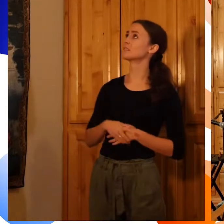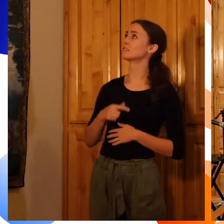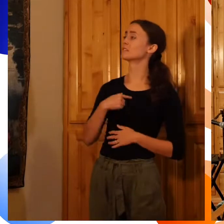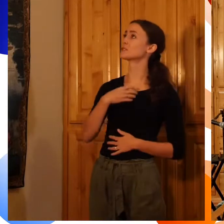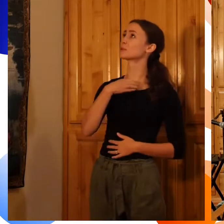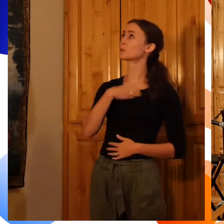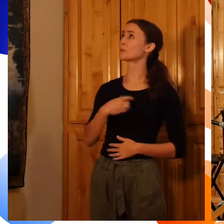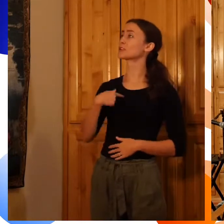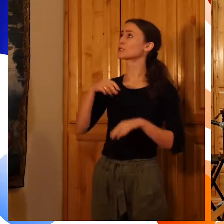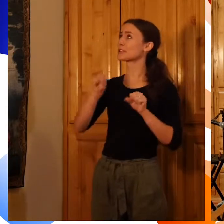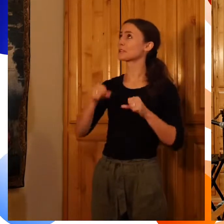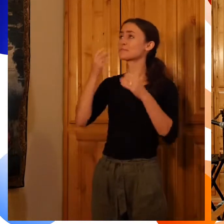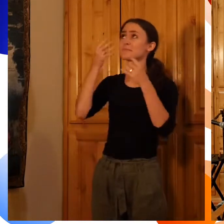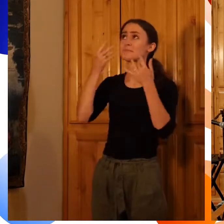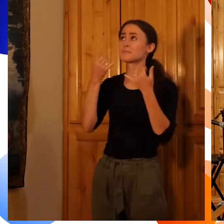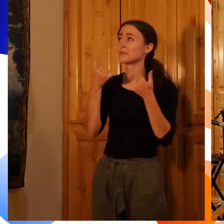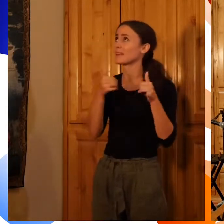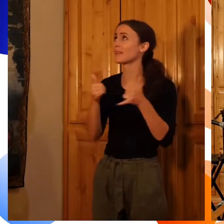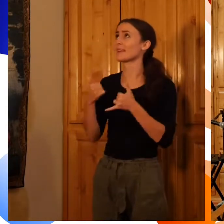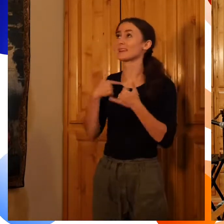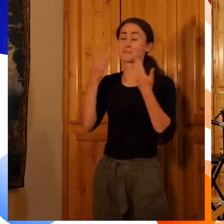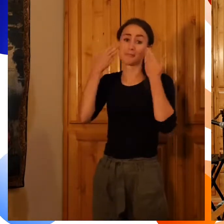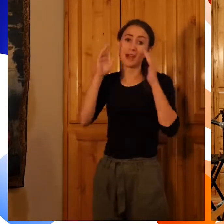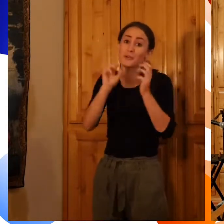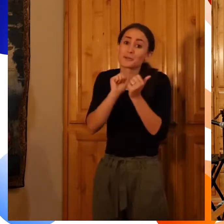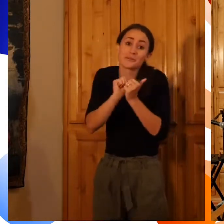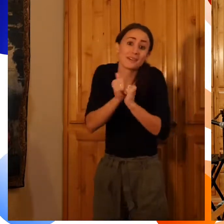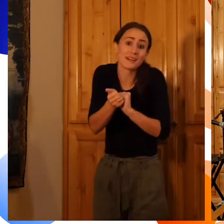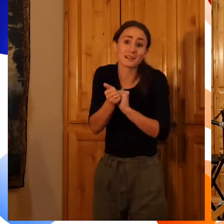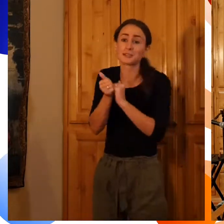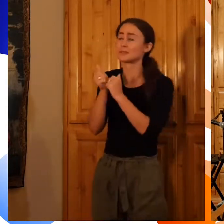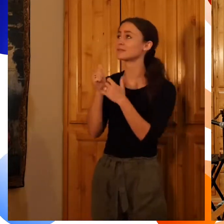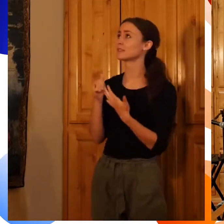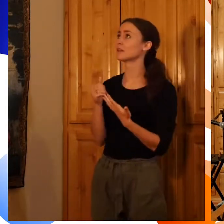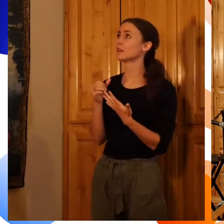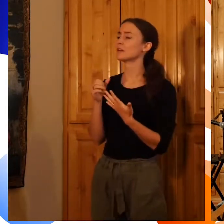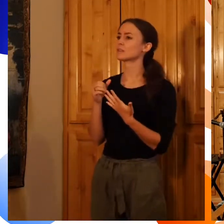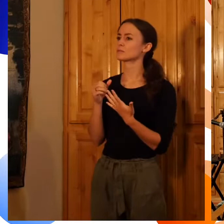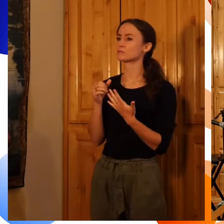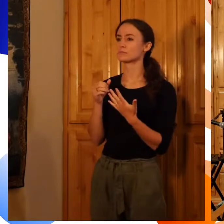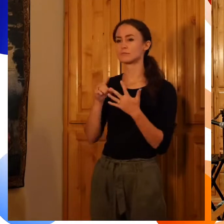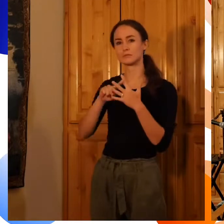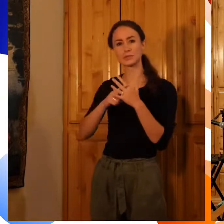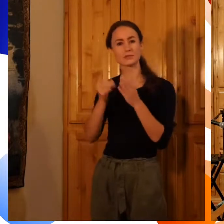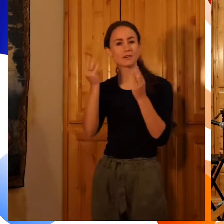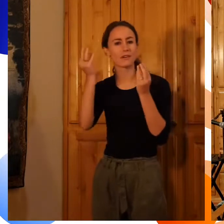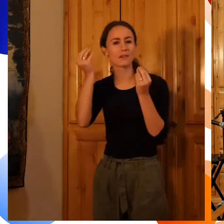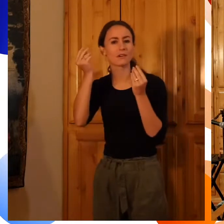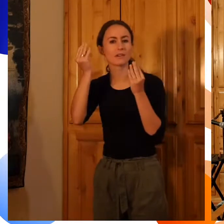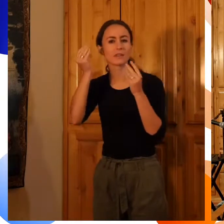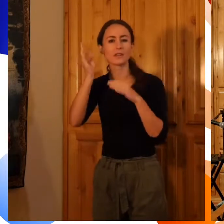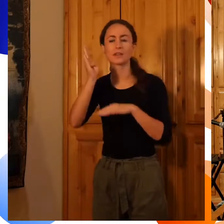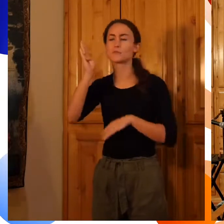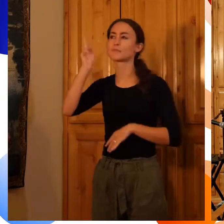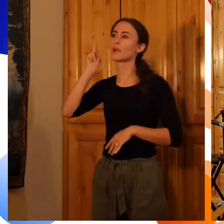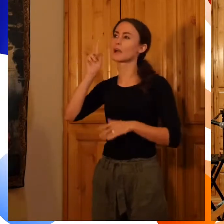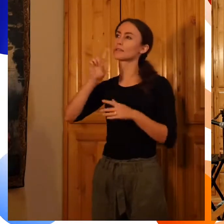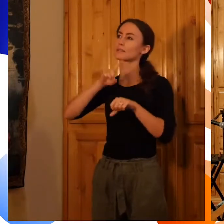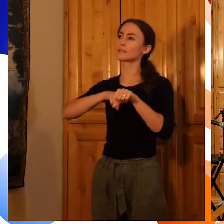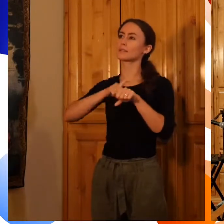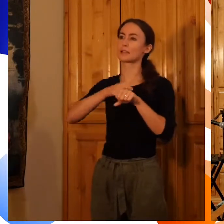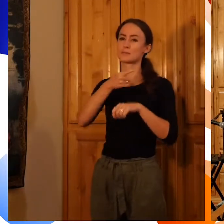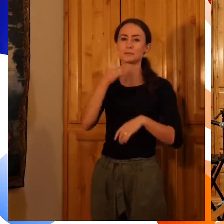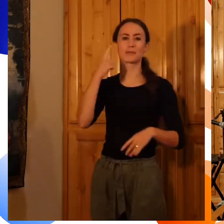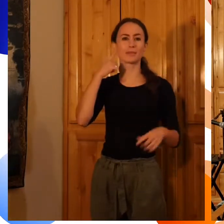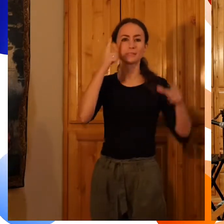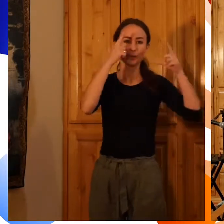why, he played one of the many tunes he'd heard the goblins play from his hiding place in the woods. This one was called "My Little Brown Girl."